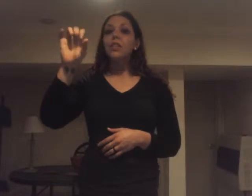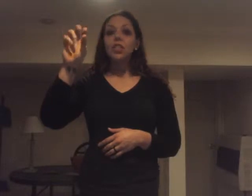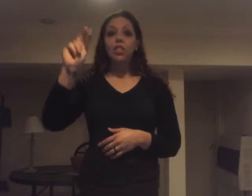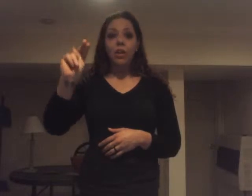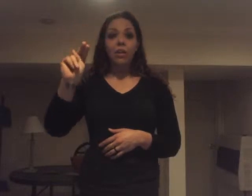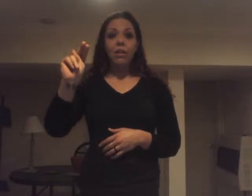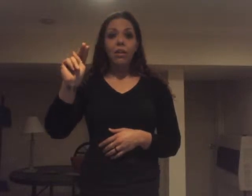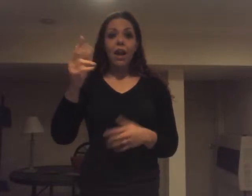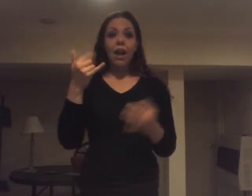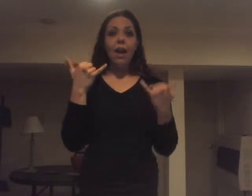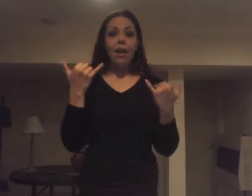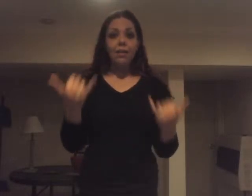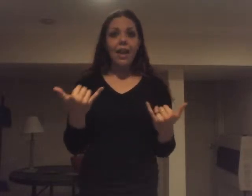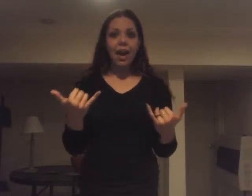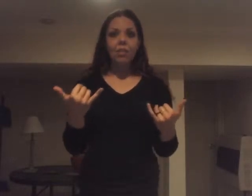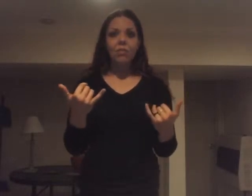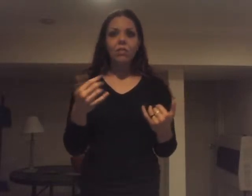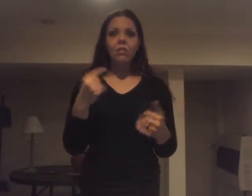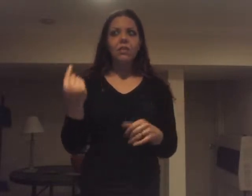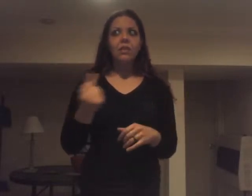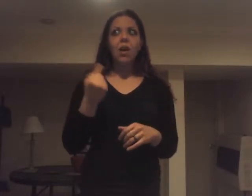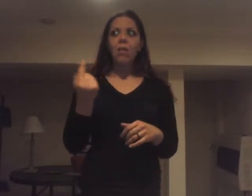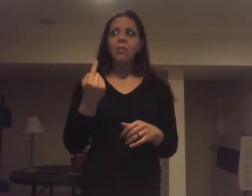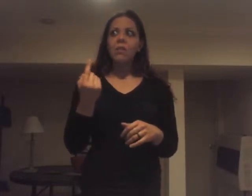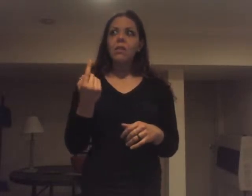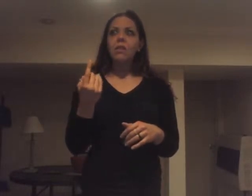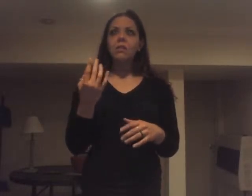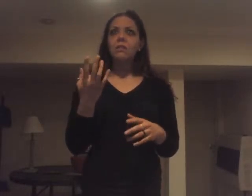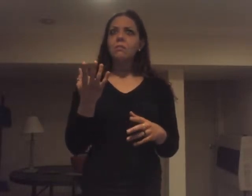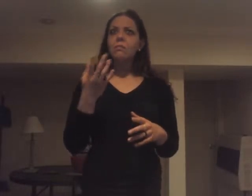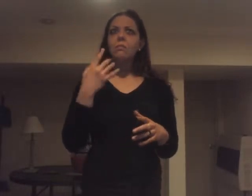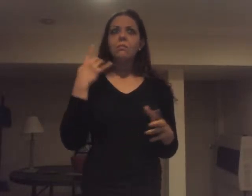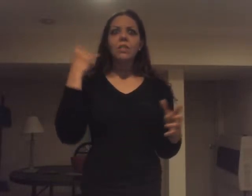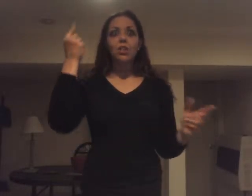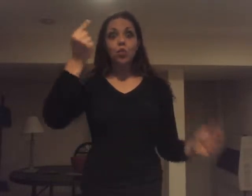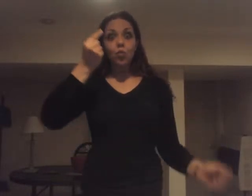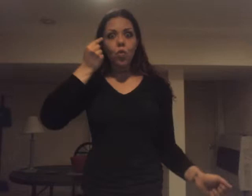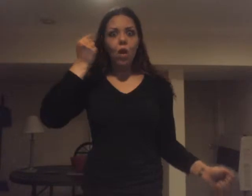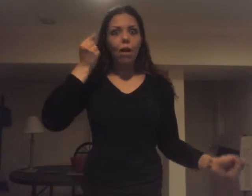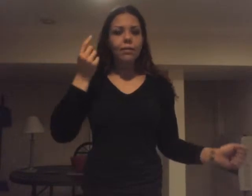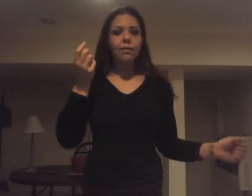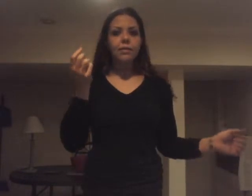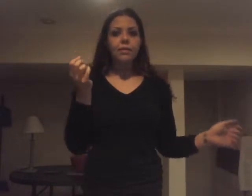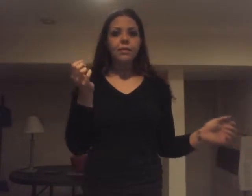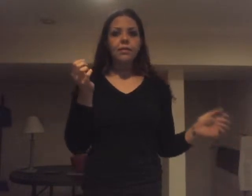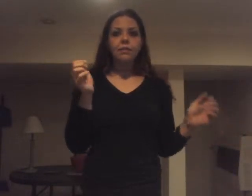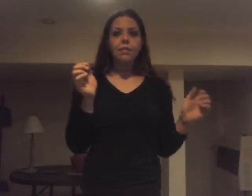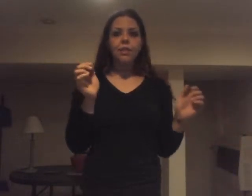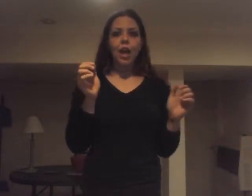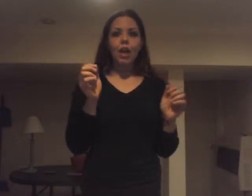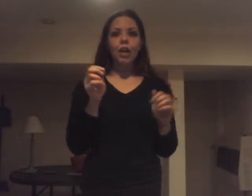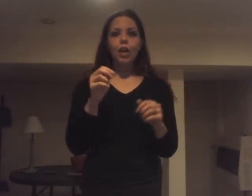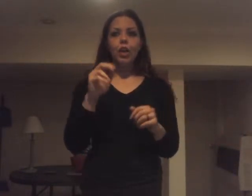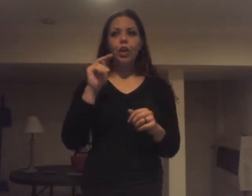as drastic as radiofrequency nerve ablation in order to